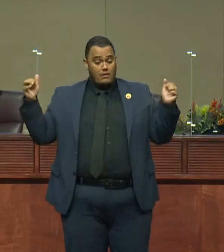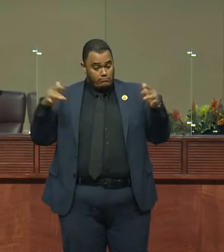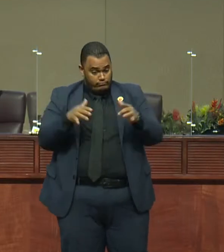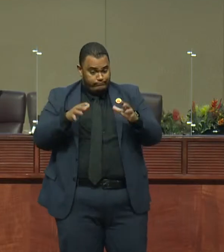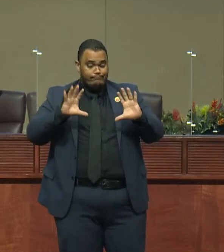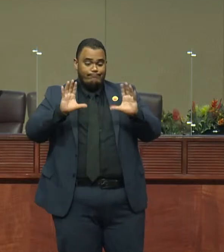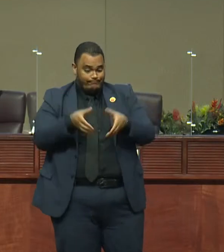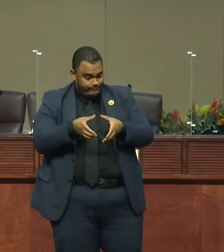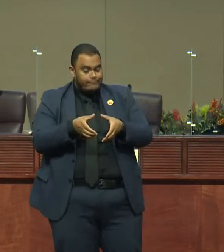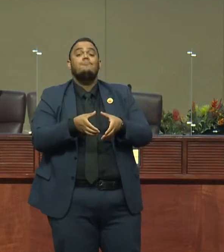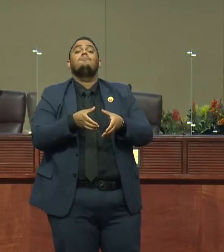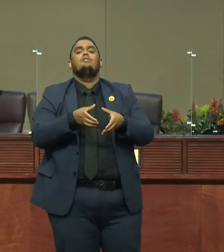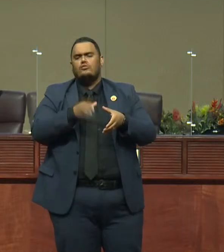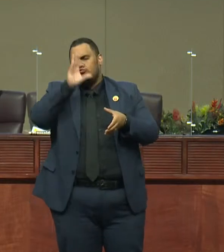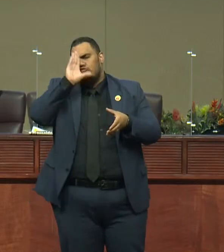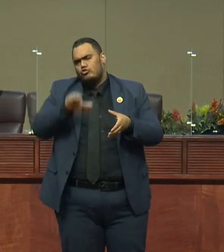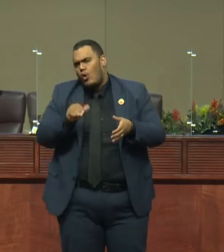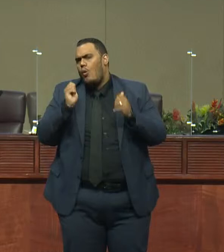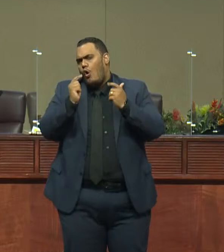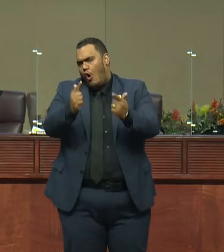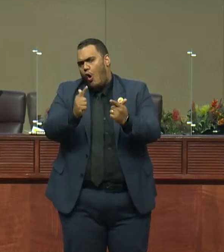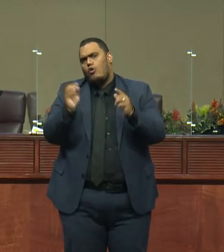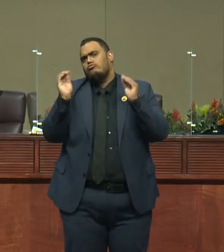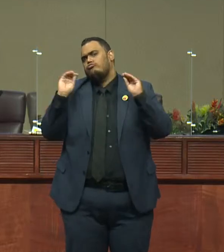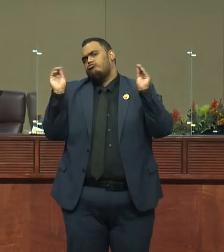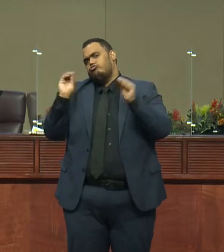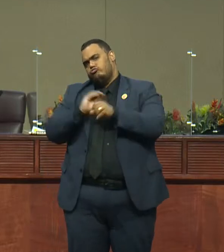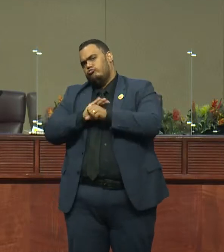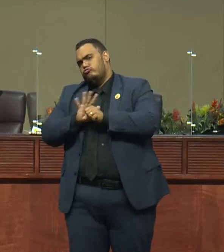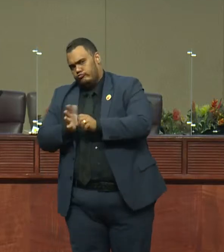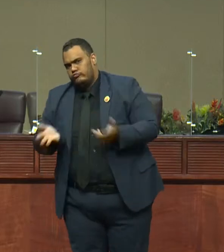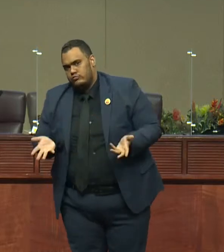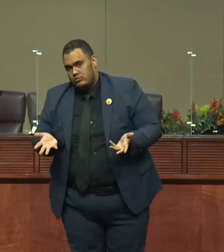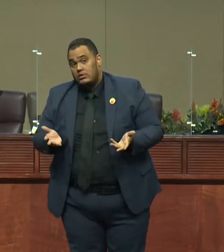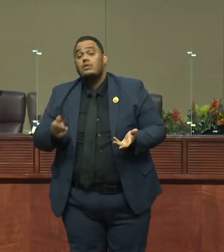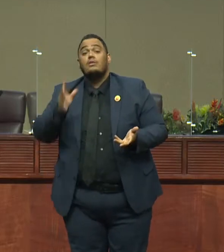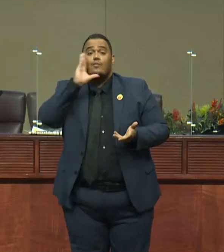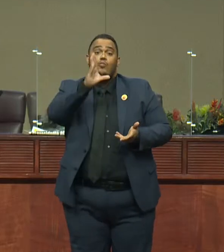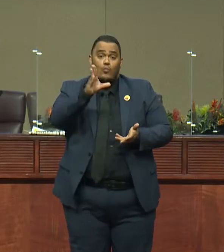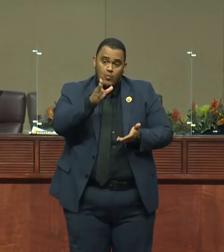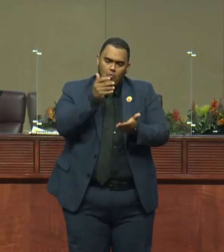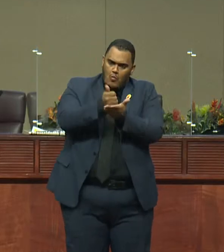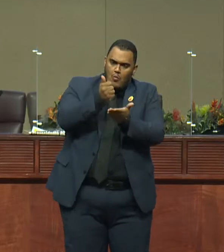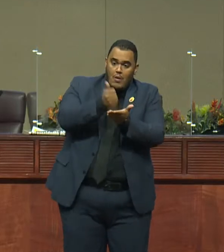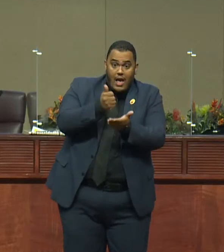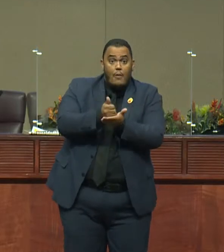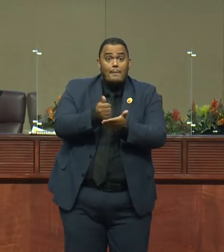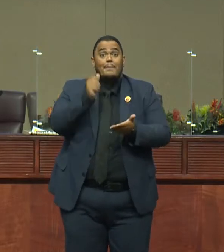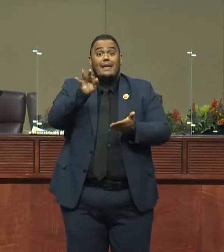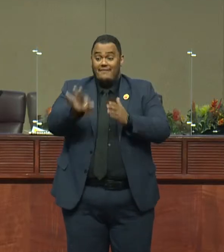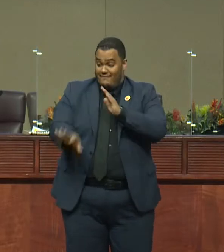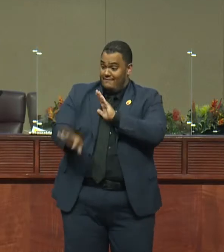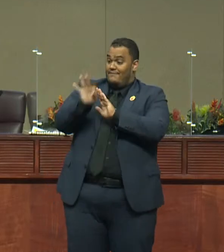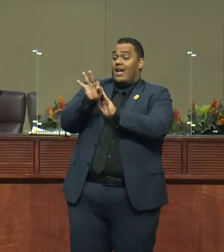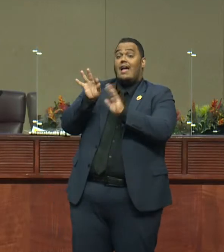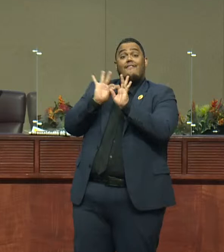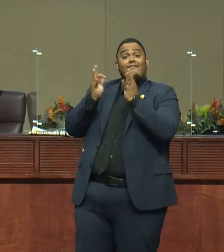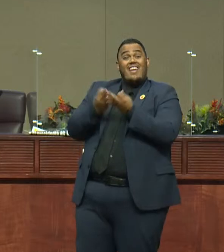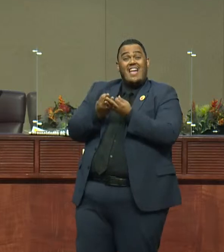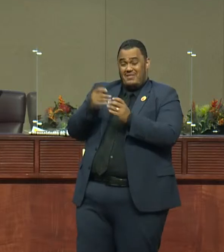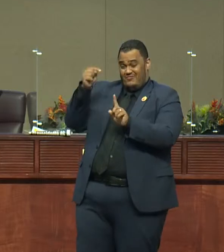is. And so it may help everyone if someone needs to be isolated from the rest of the